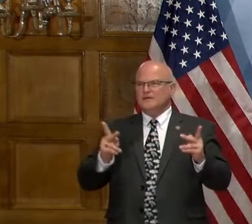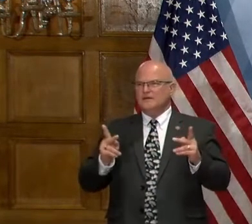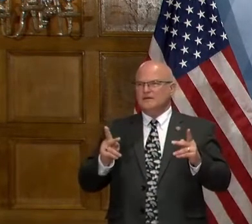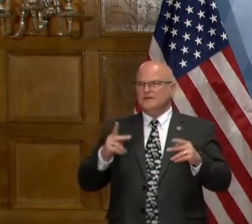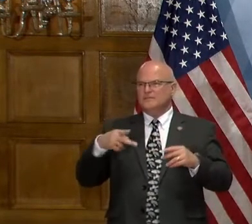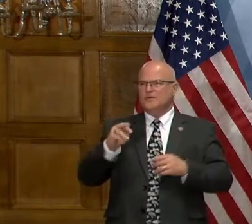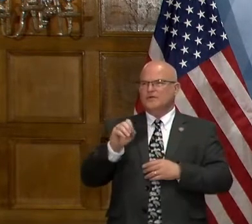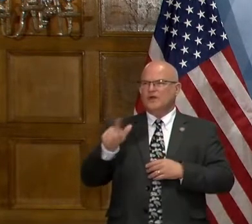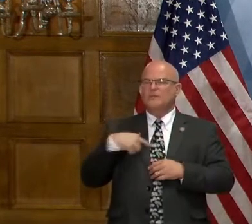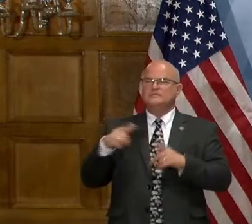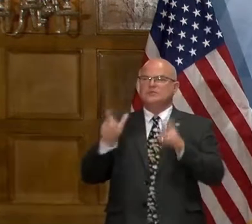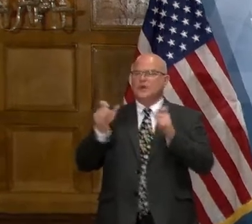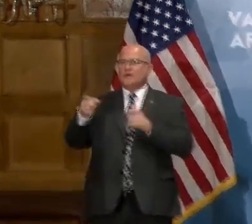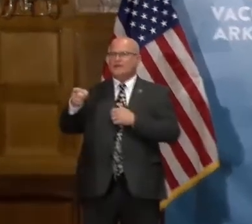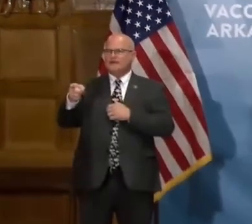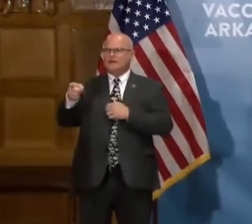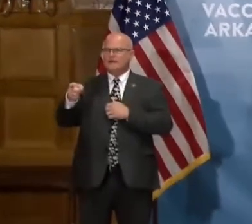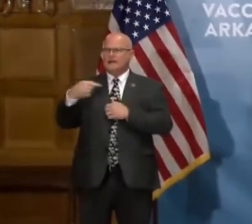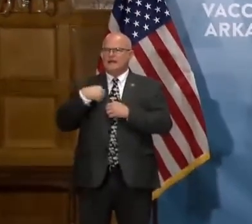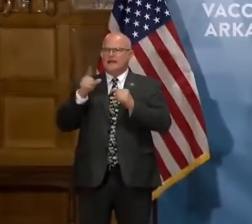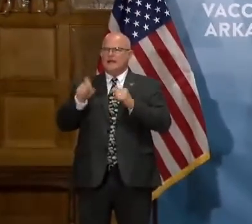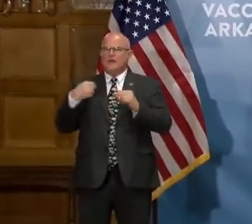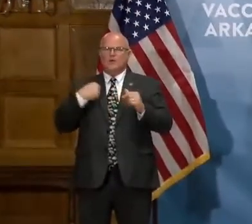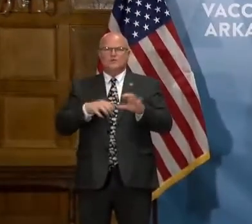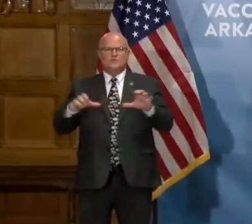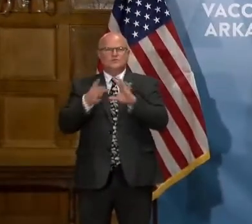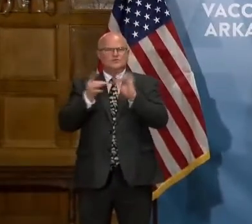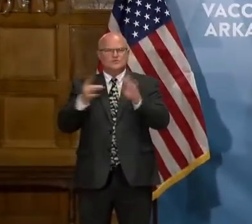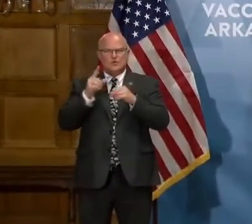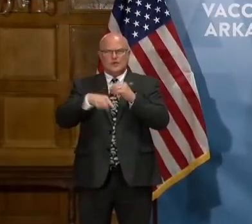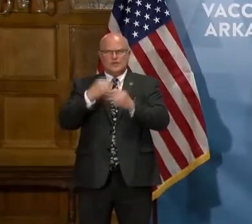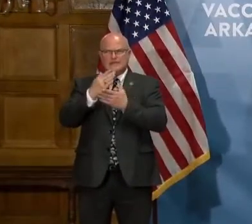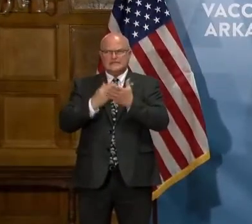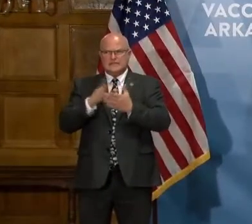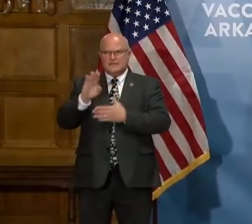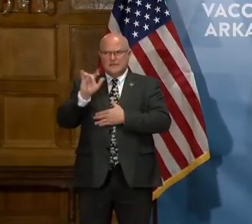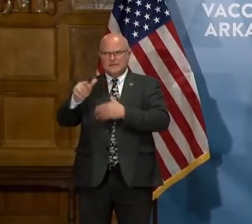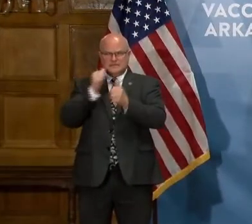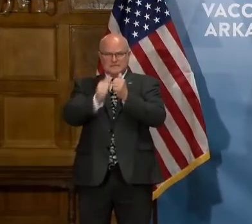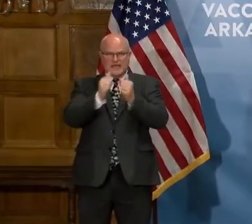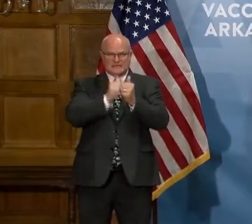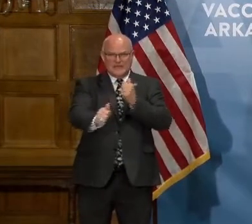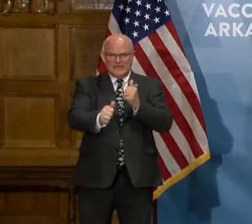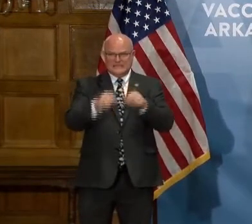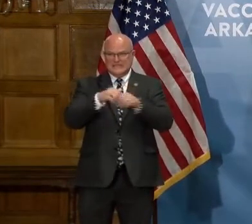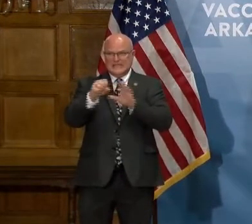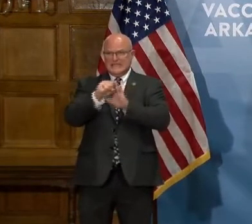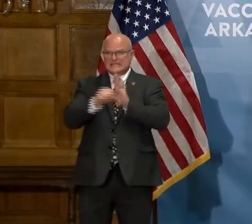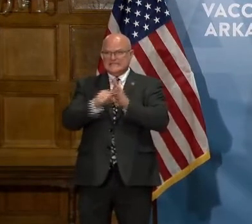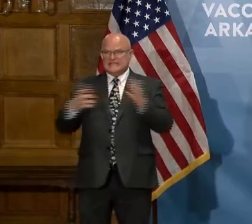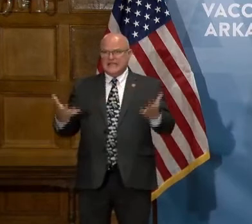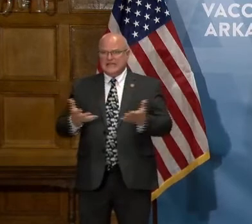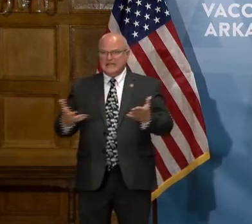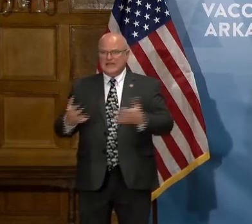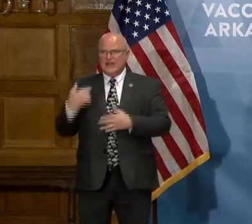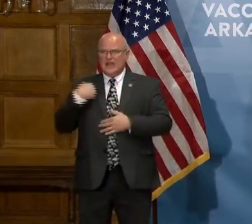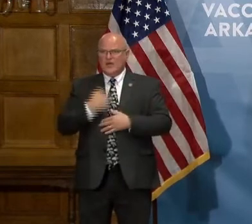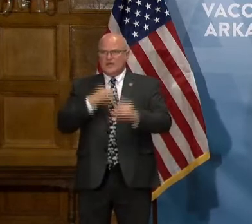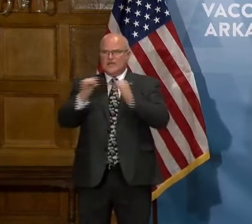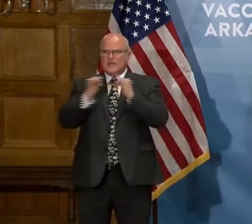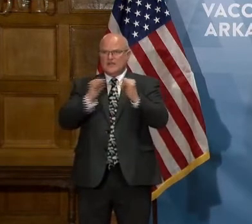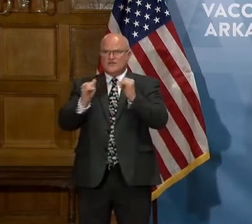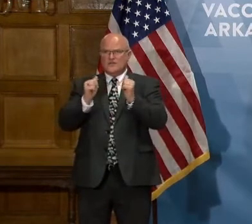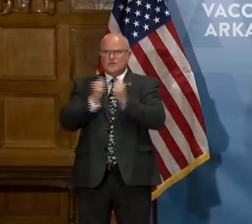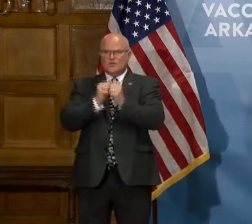protocol, and I promise we'll be quick. If I could just ask you, we're doing a story about some of the bills that have been passed in the state here, and we interviewed